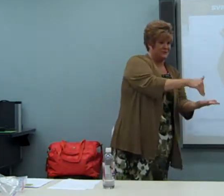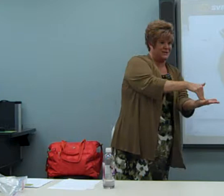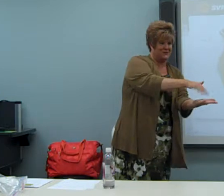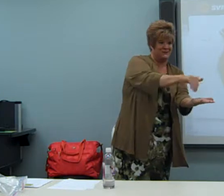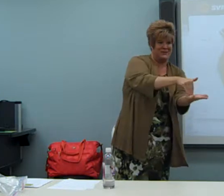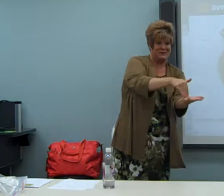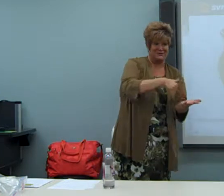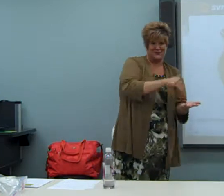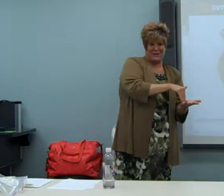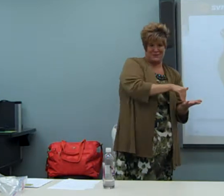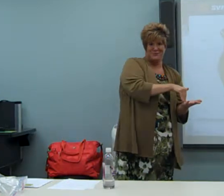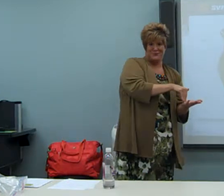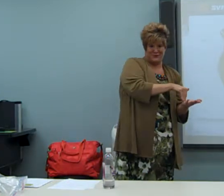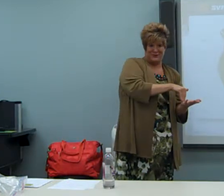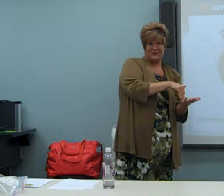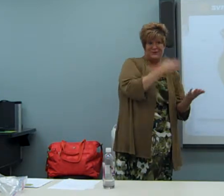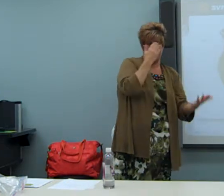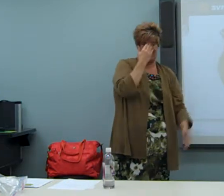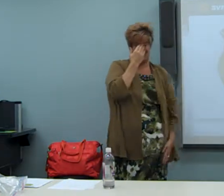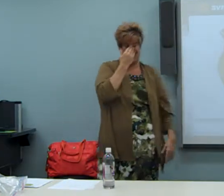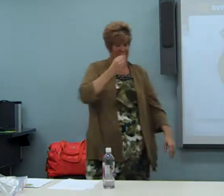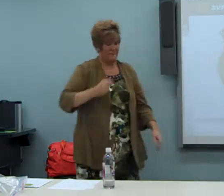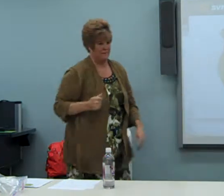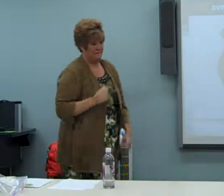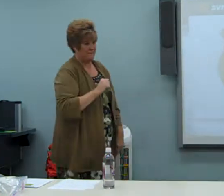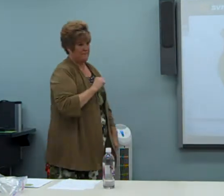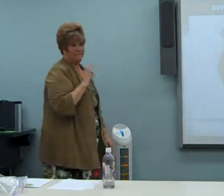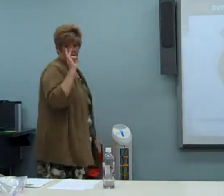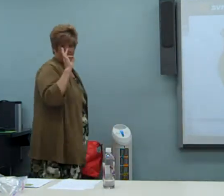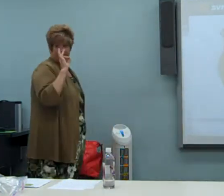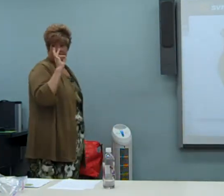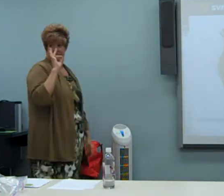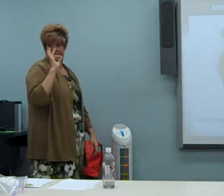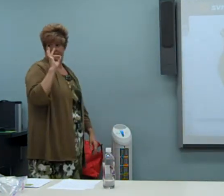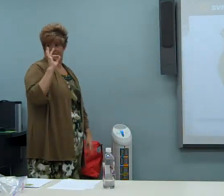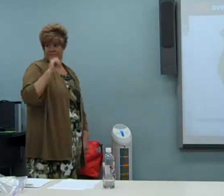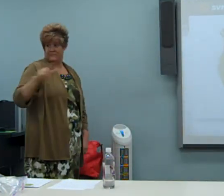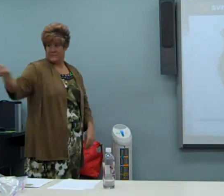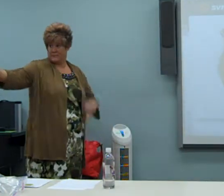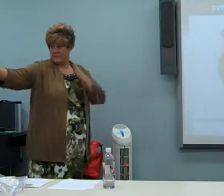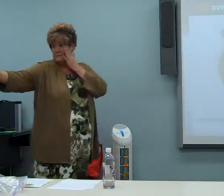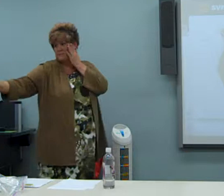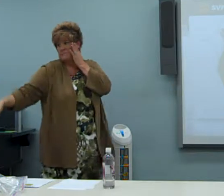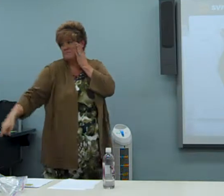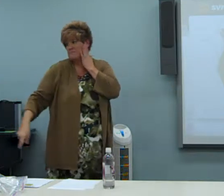And the districts look over each of the centers. Does that make sense?